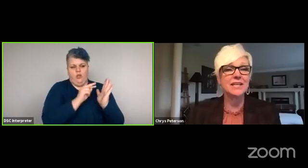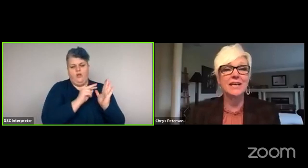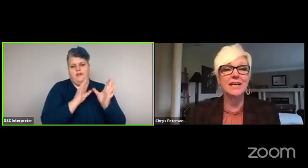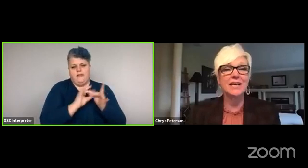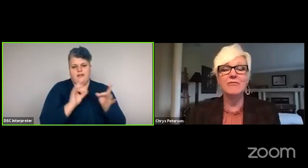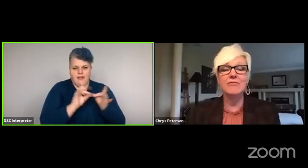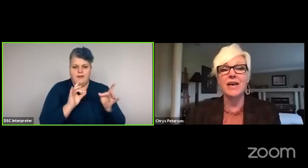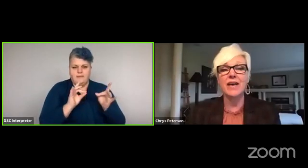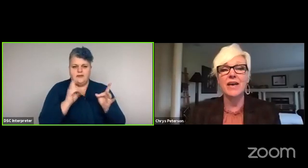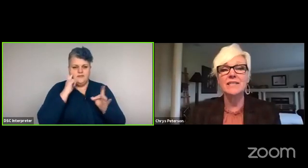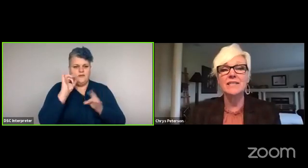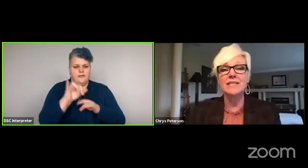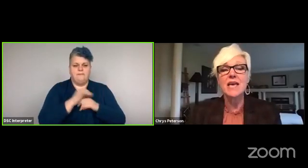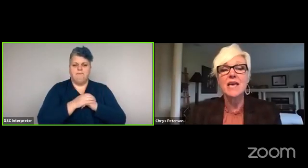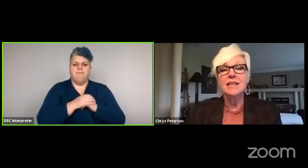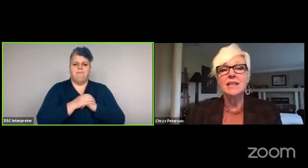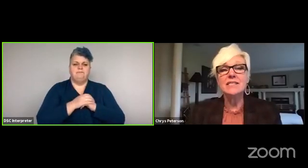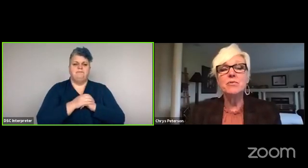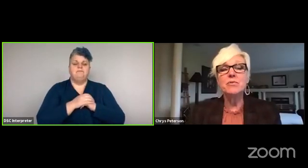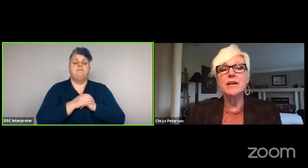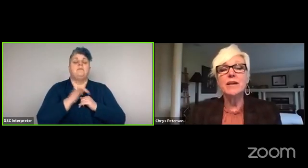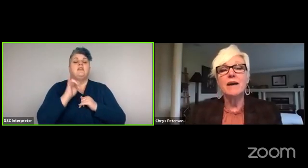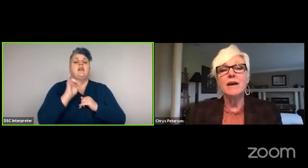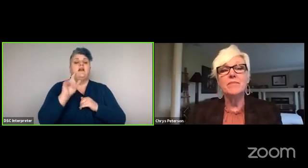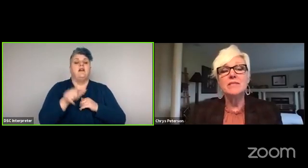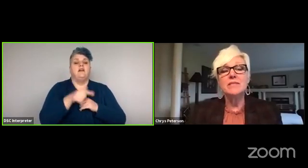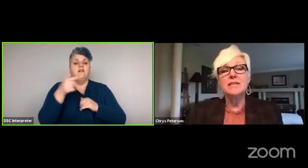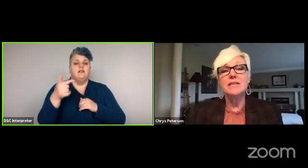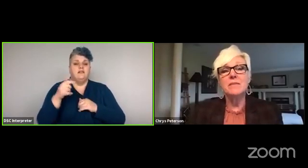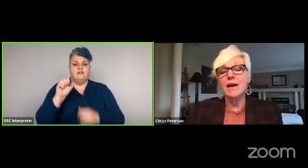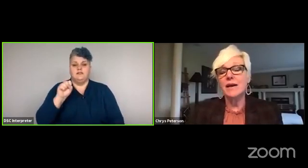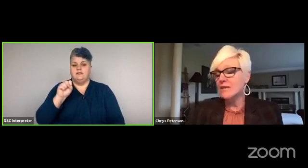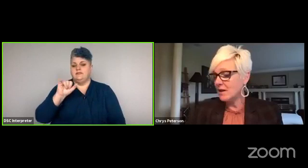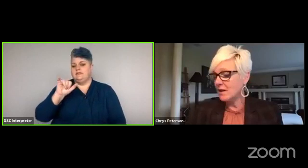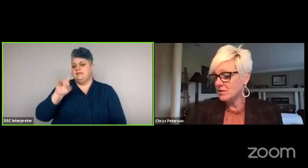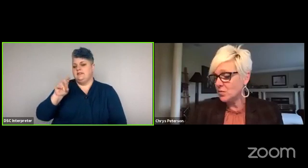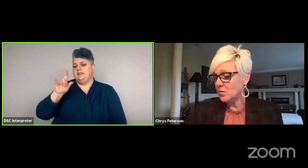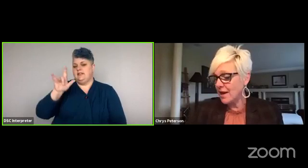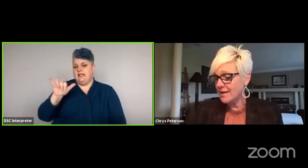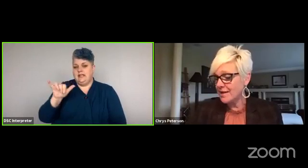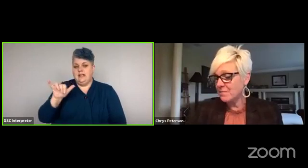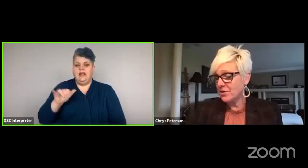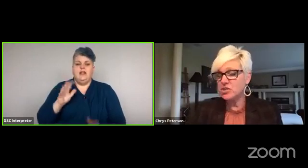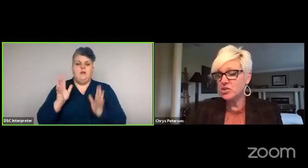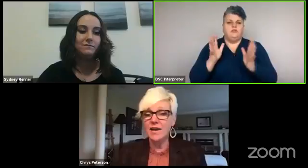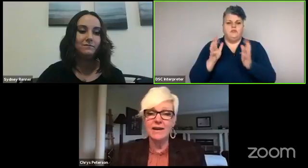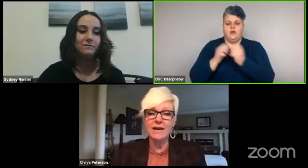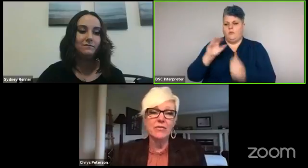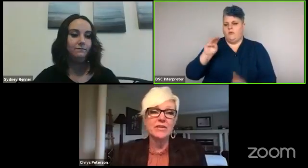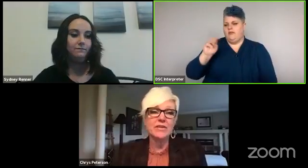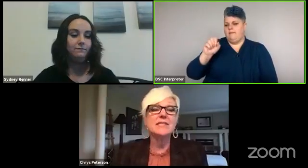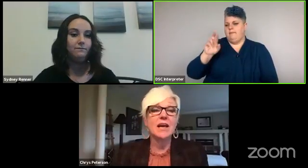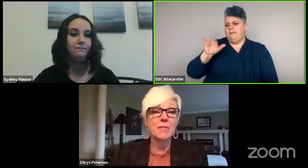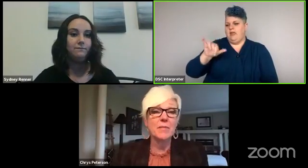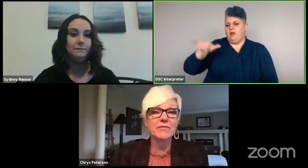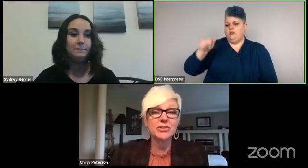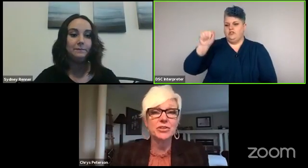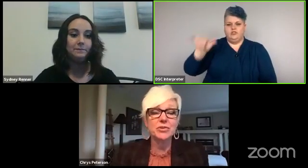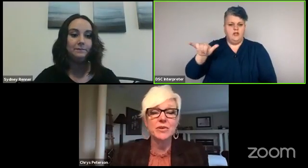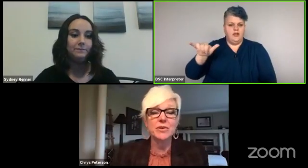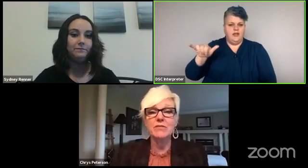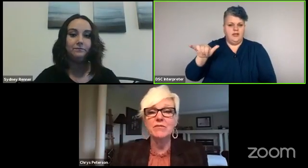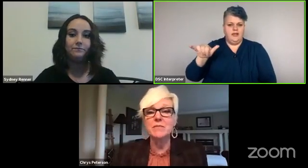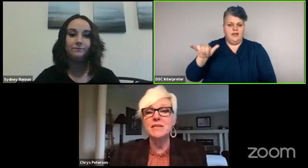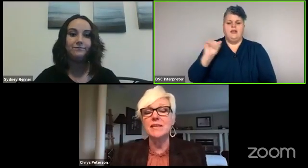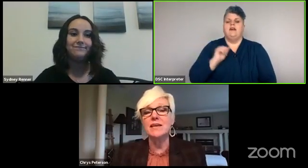section for that. Let's bring Sydney back, and then I also want to ask Mary J about this after